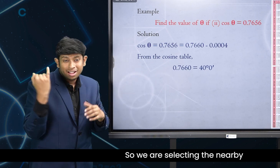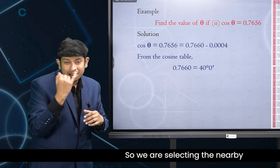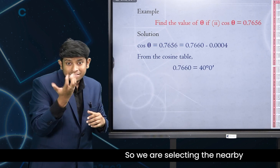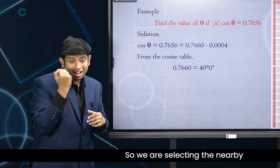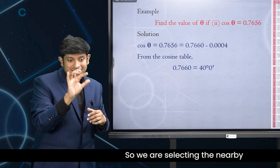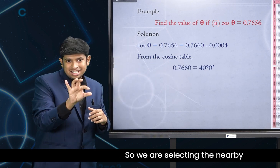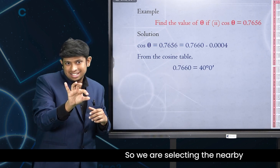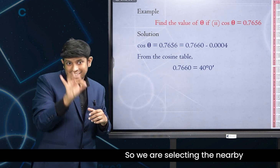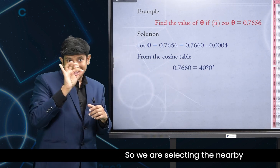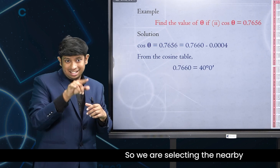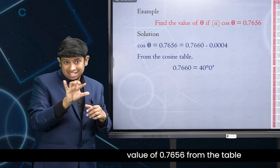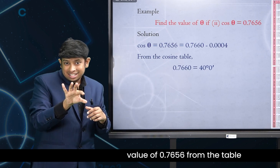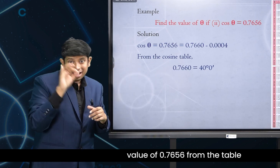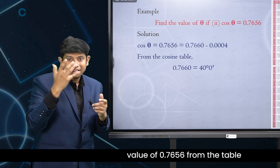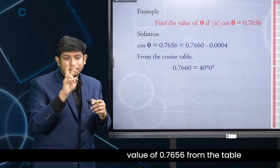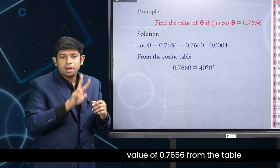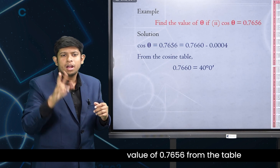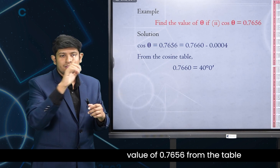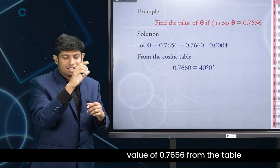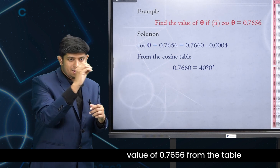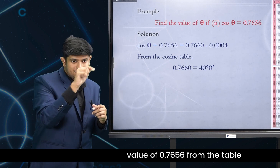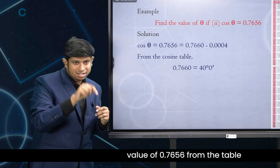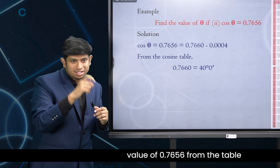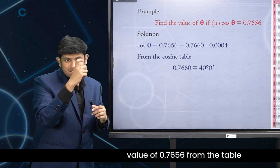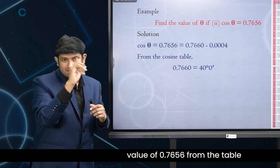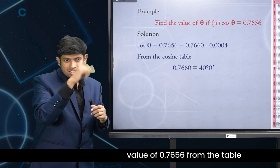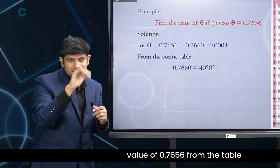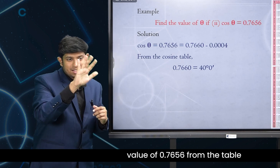So, we are selecting the nearby value of 0.7656 from the table.